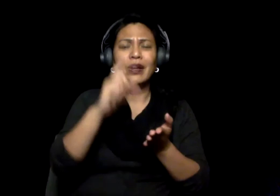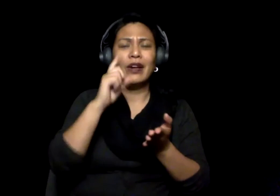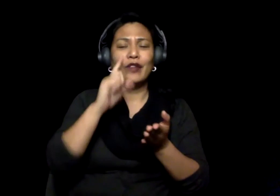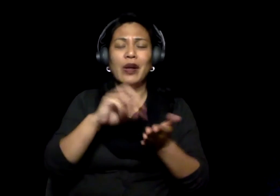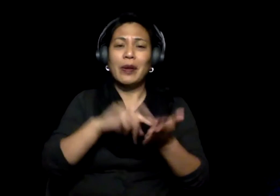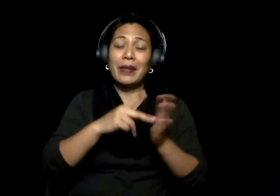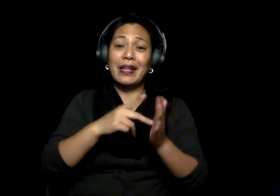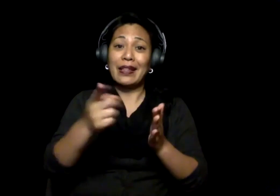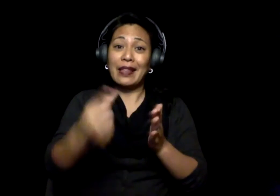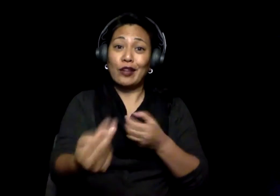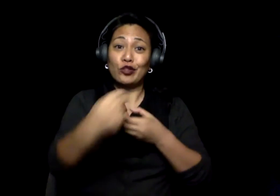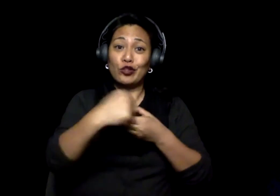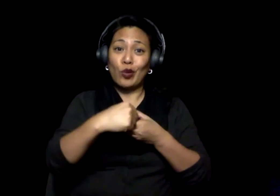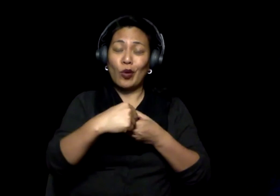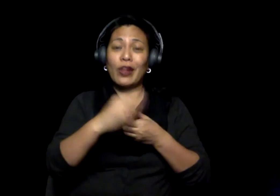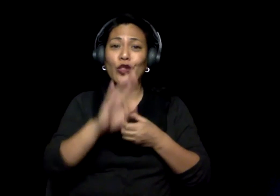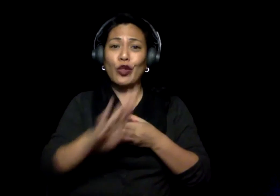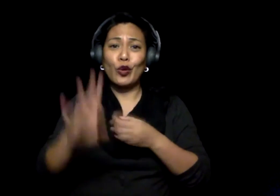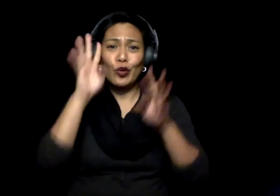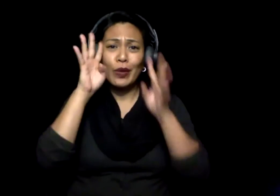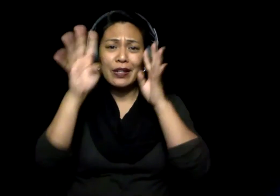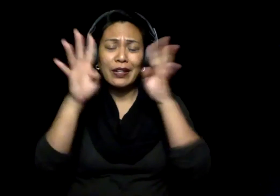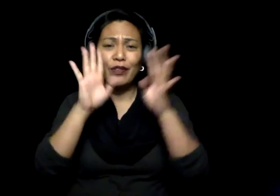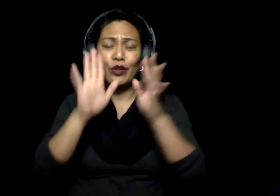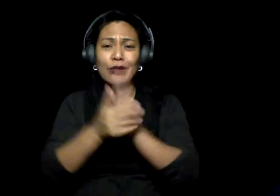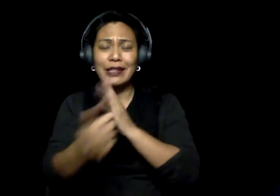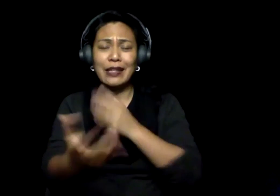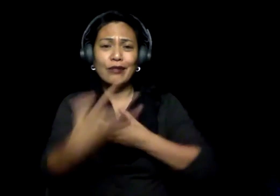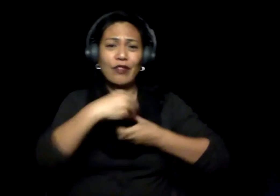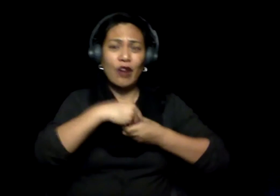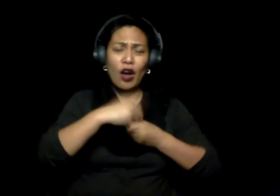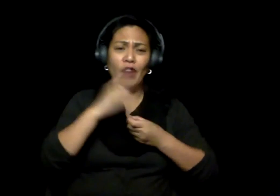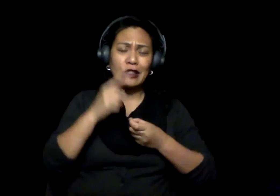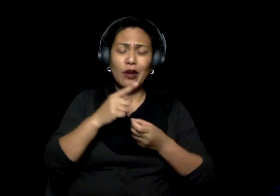which is, their creativity and their stories and all their time.